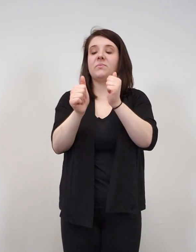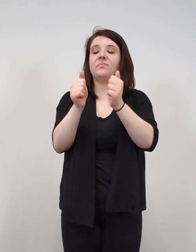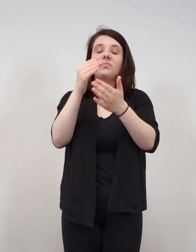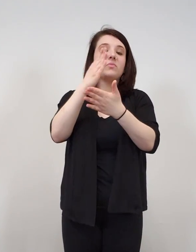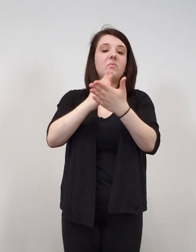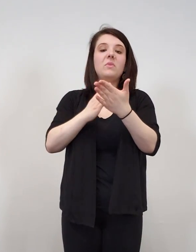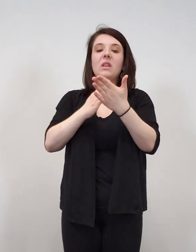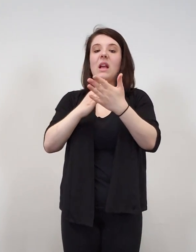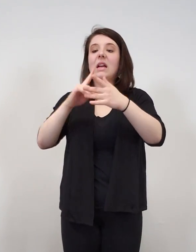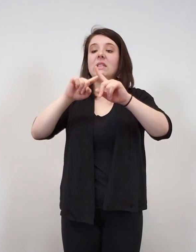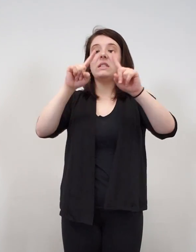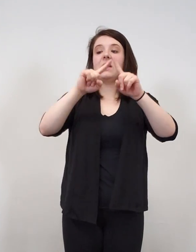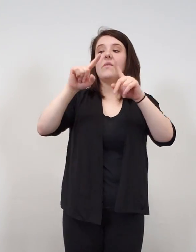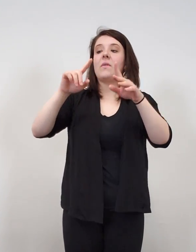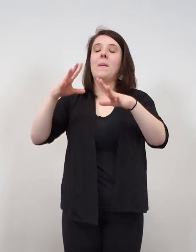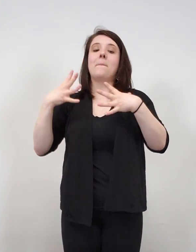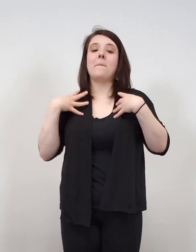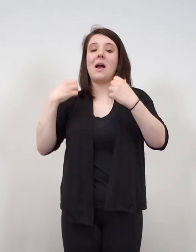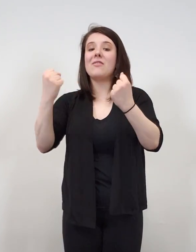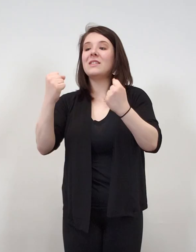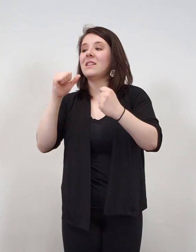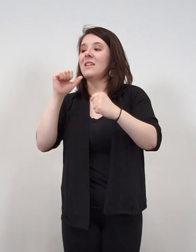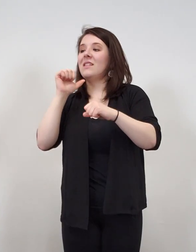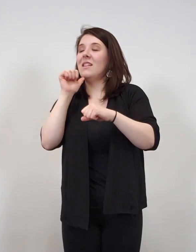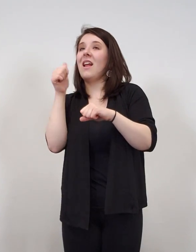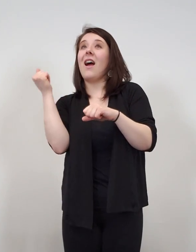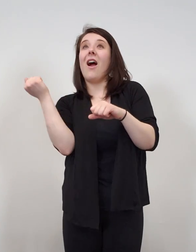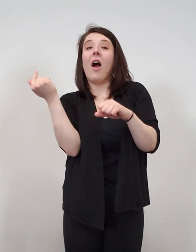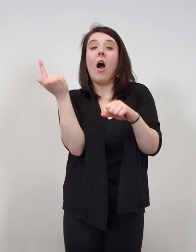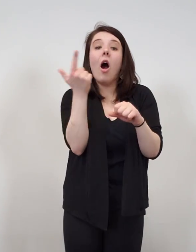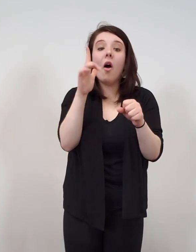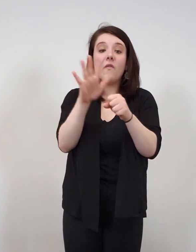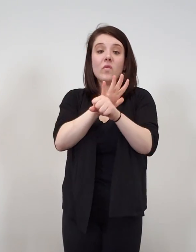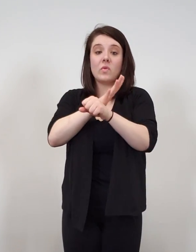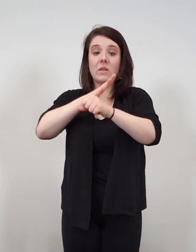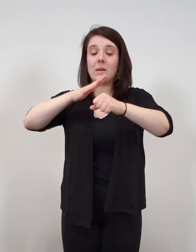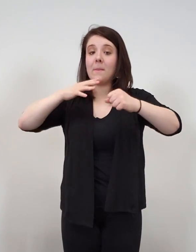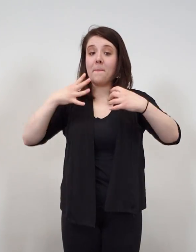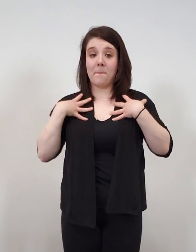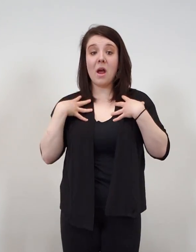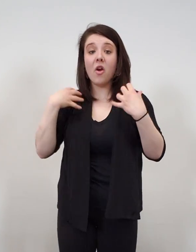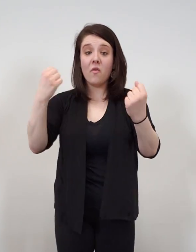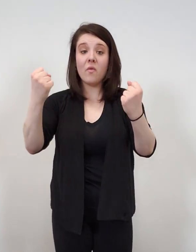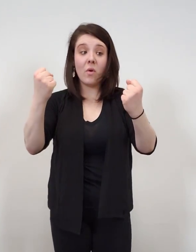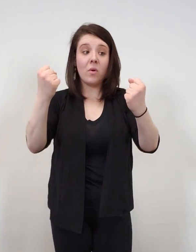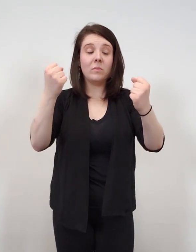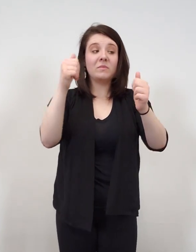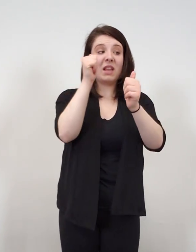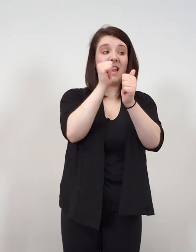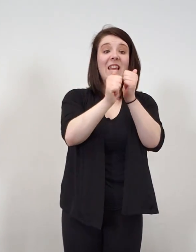example, the executive branch will be the branch